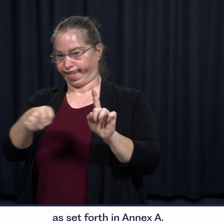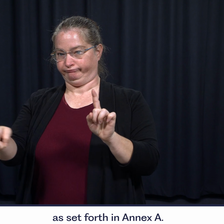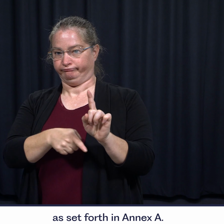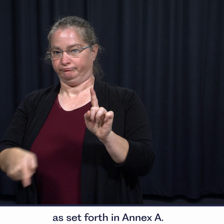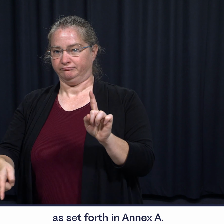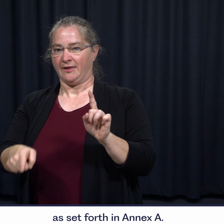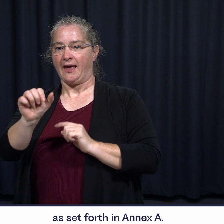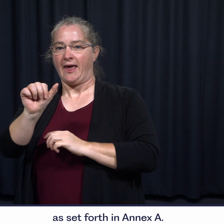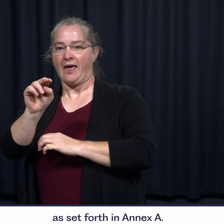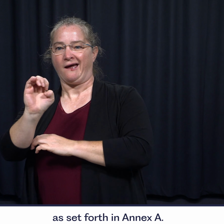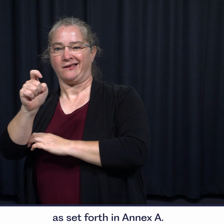A.